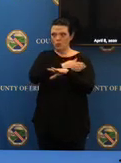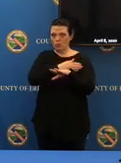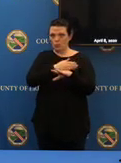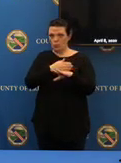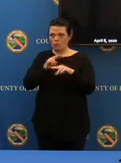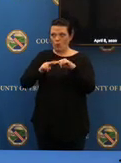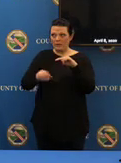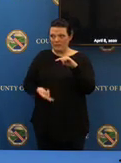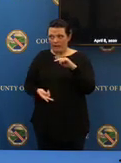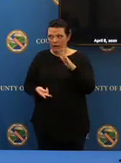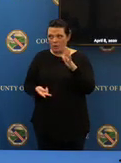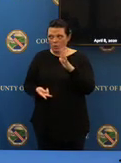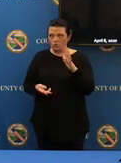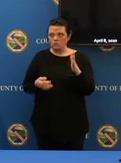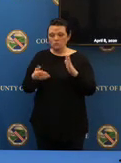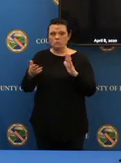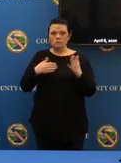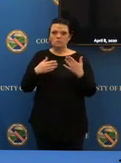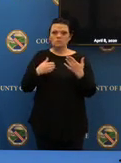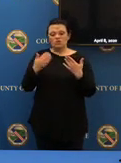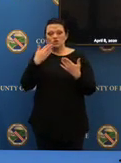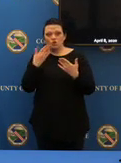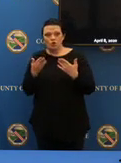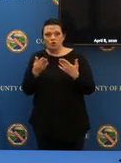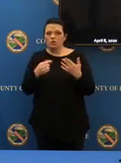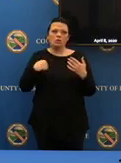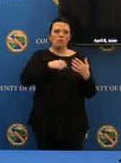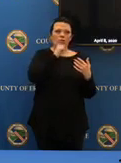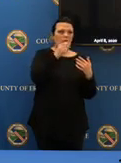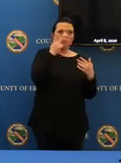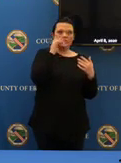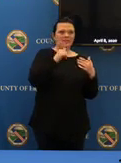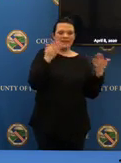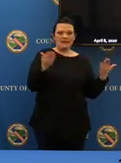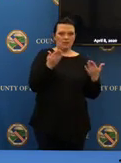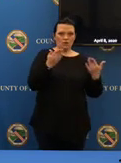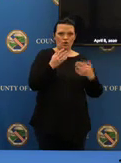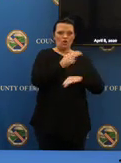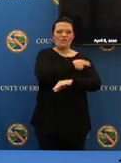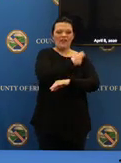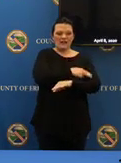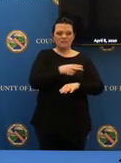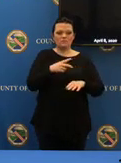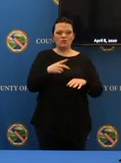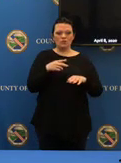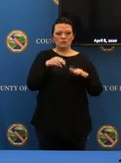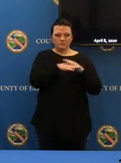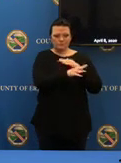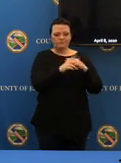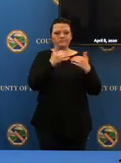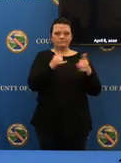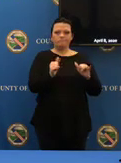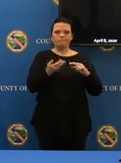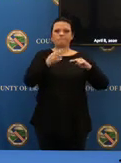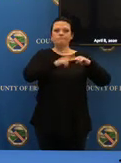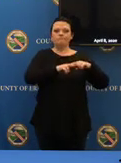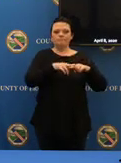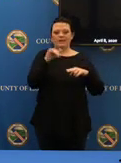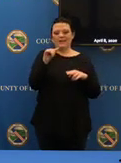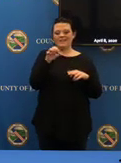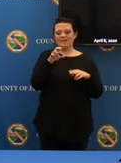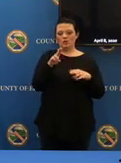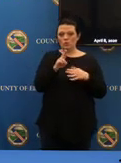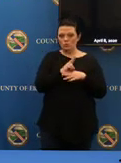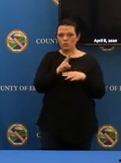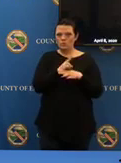good thing, but we don't necessarily see that here. We're seeing our hospitalizations continue to increase. We're seeing our ICU usage